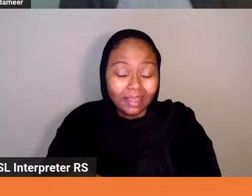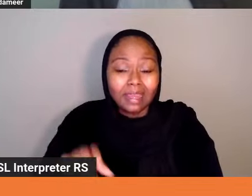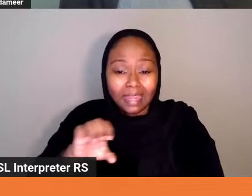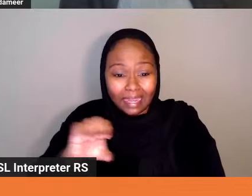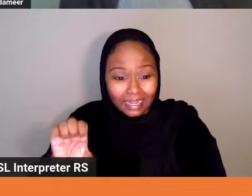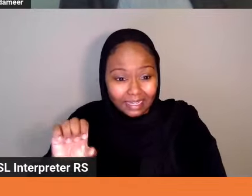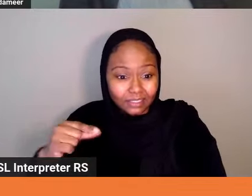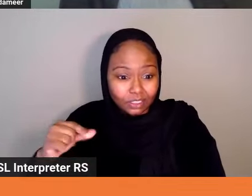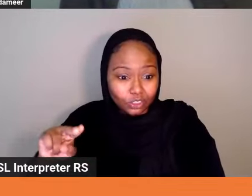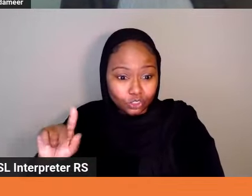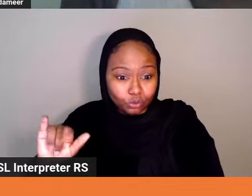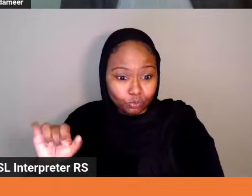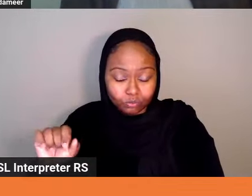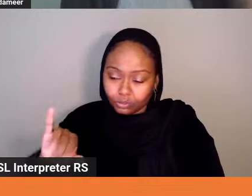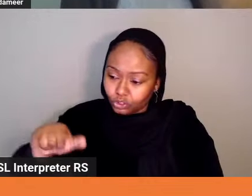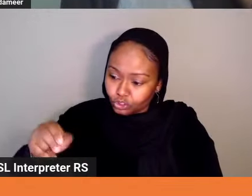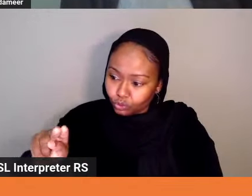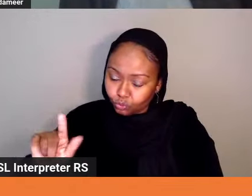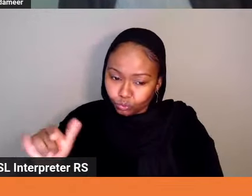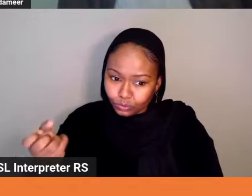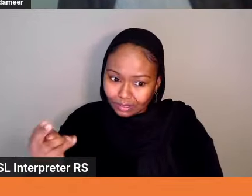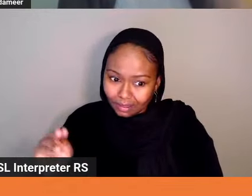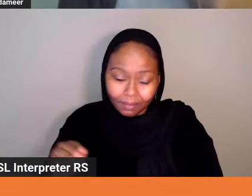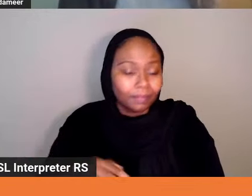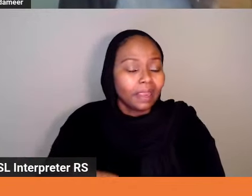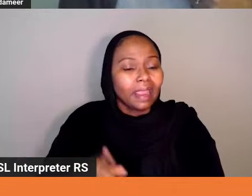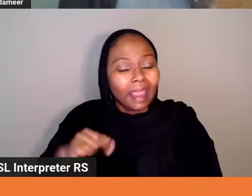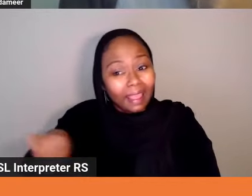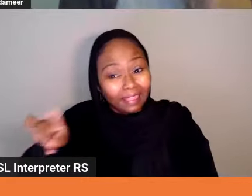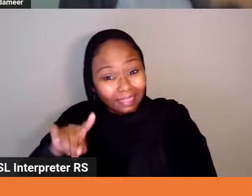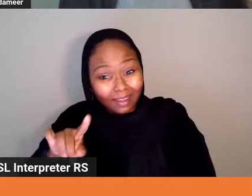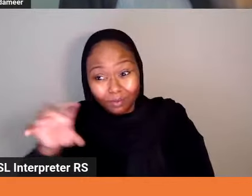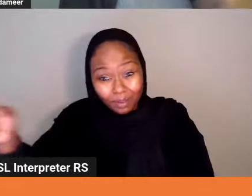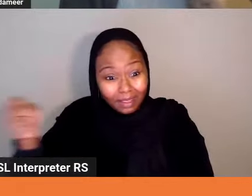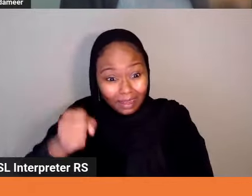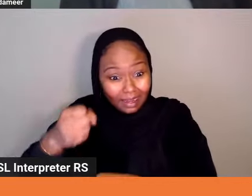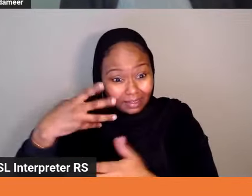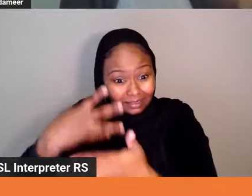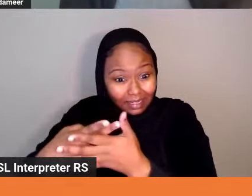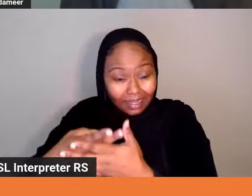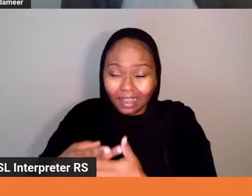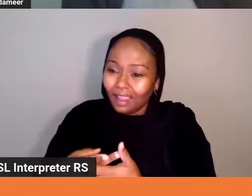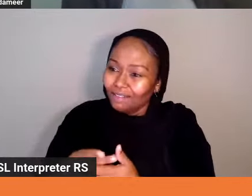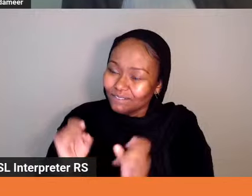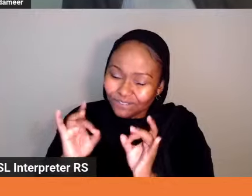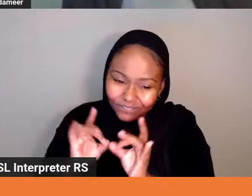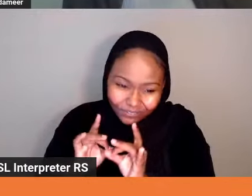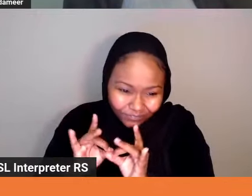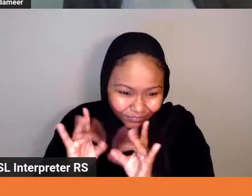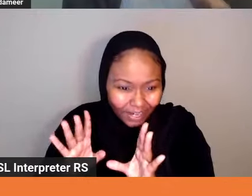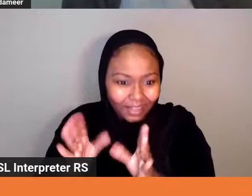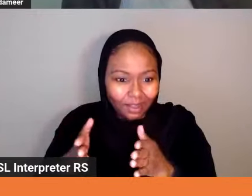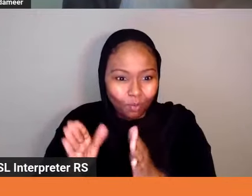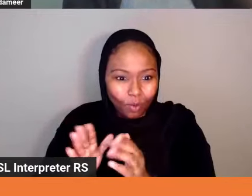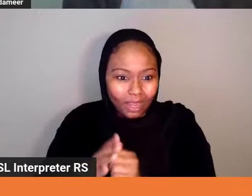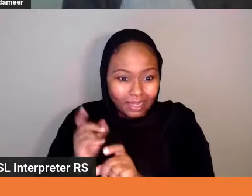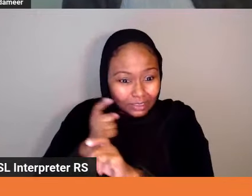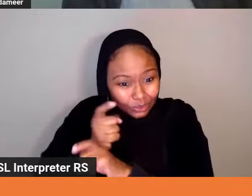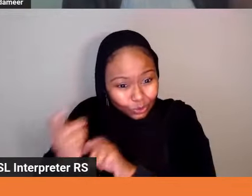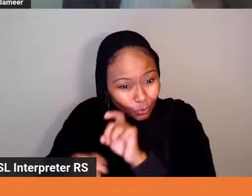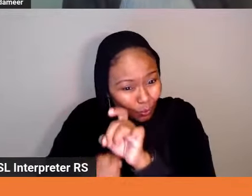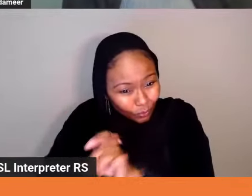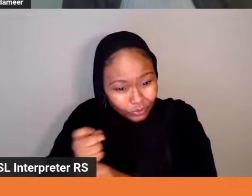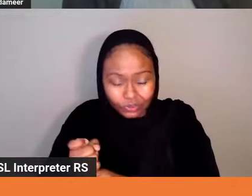are arrested, detained in very violent ways, subjected for torture, ill